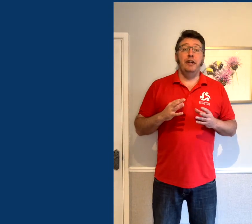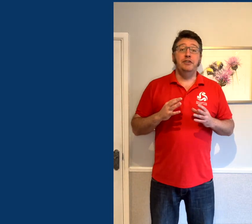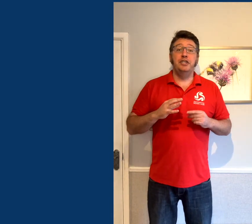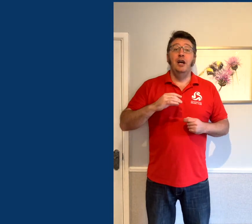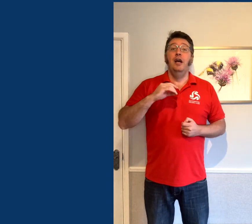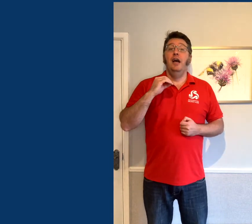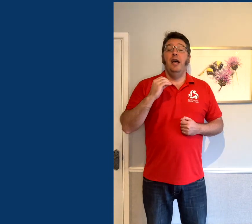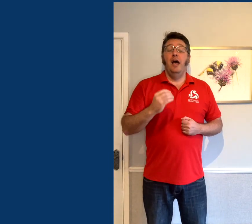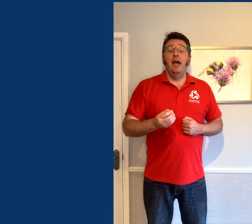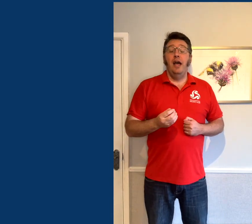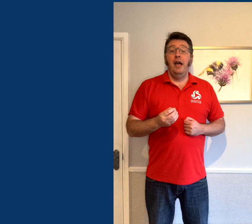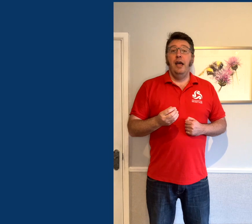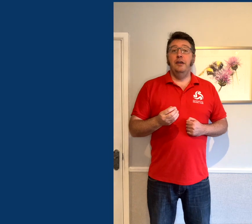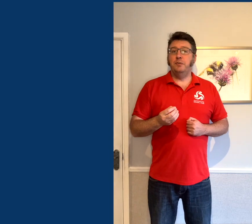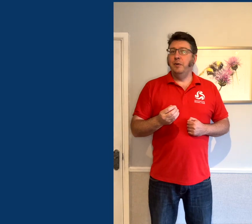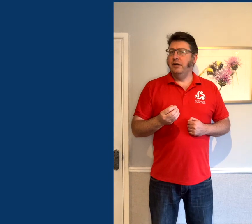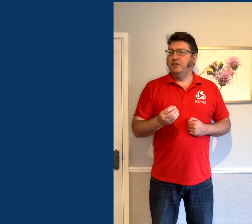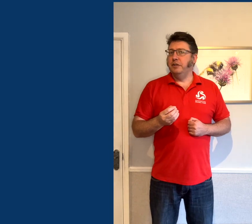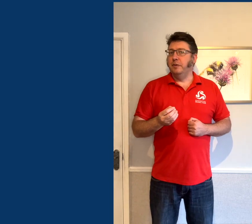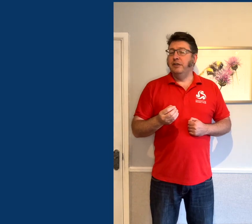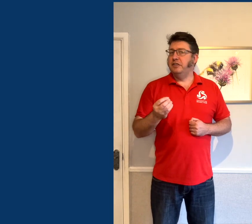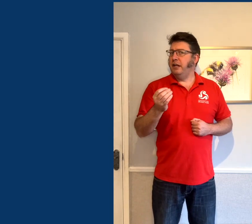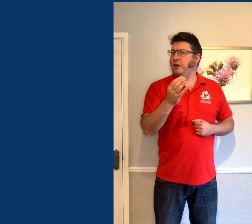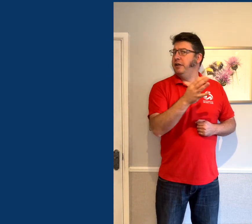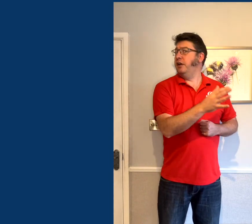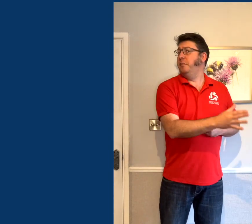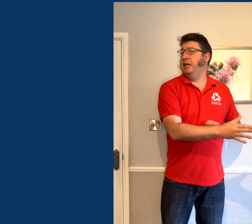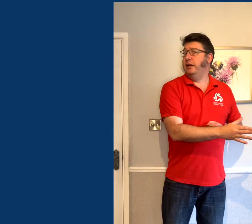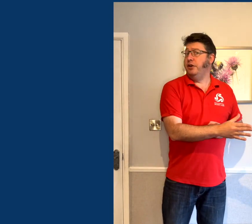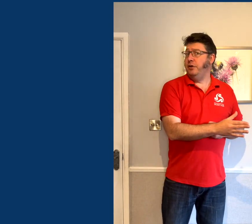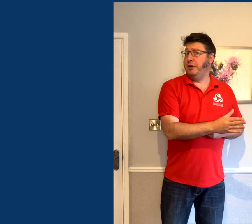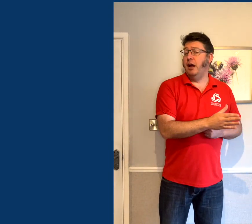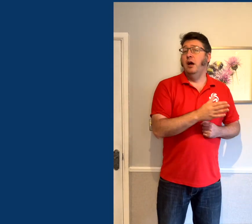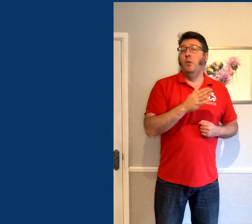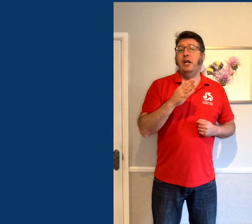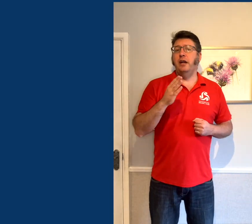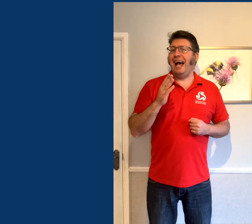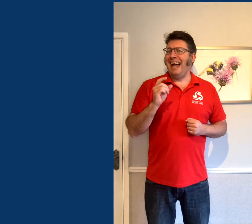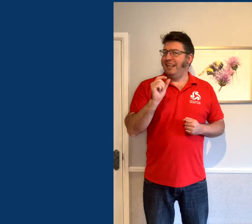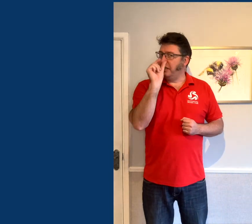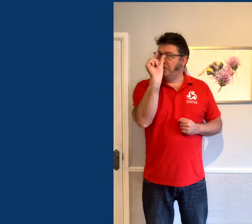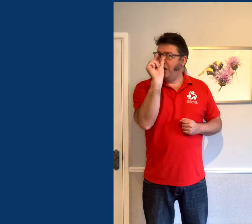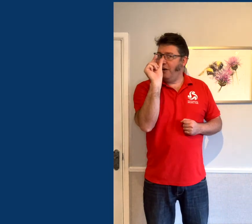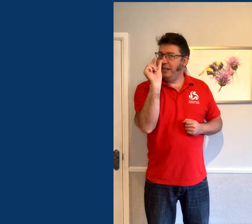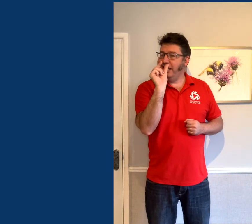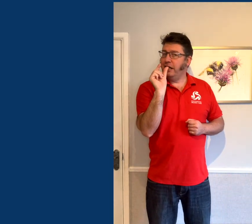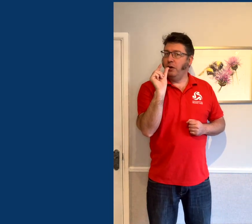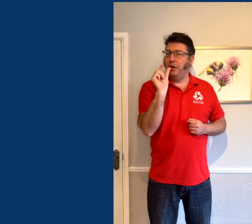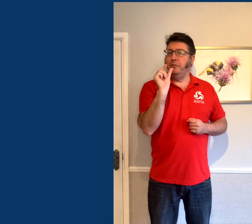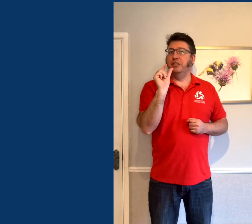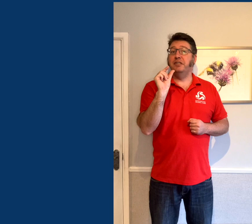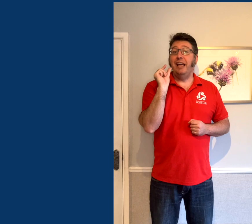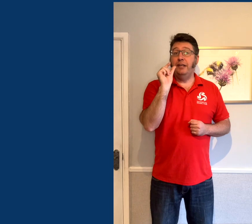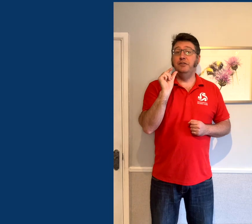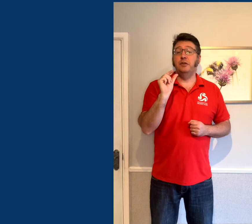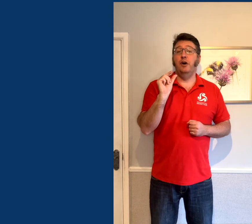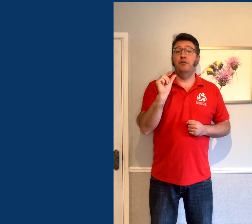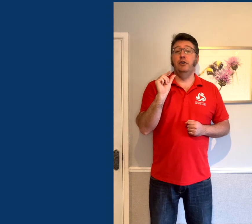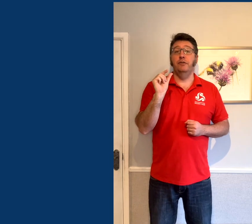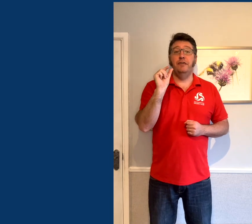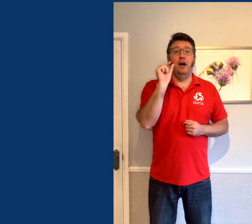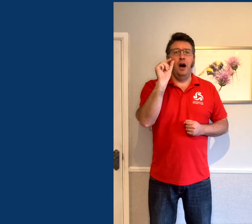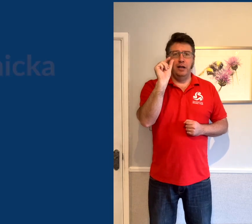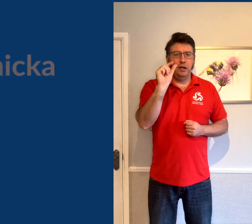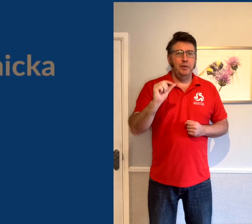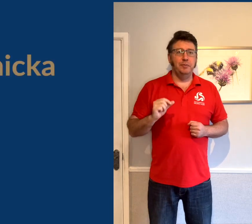the bridge. Here's what we're going to do. Instead of learning a completely new bit, we're going to add a tiny little moment into